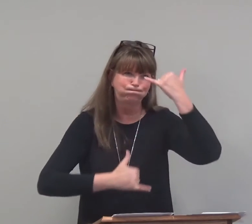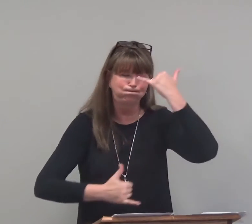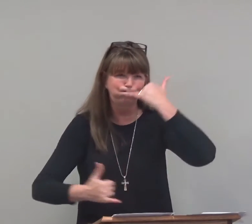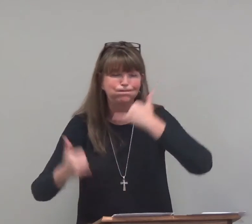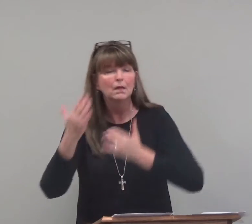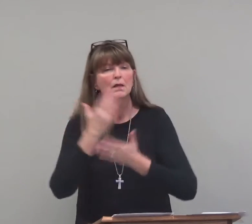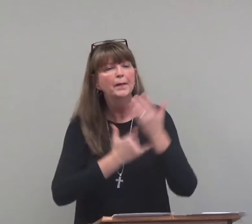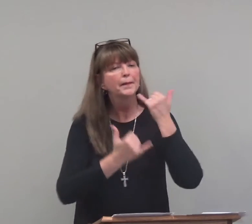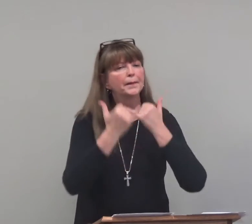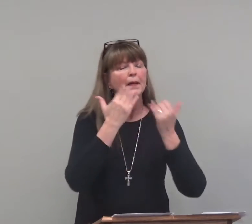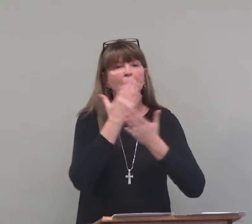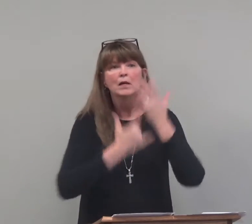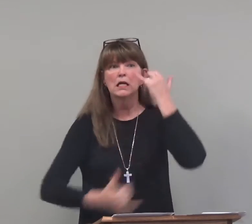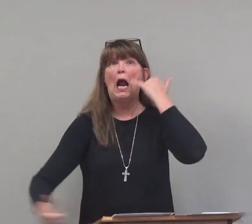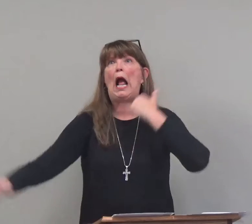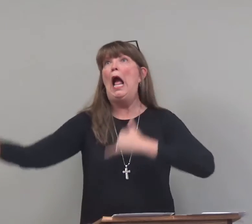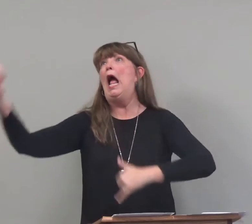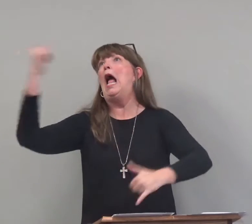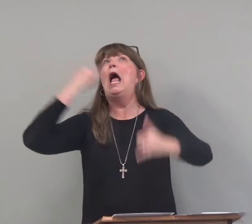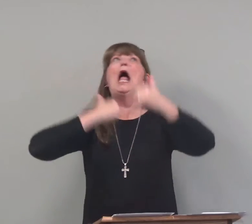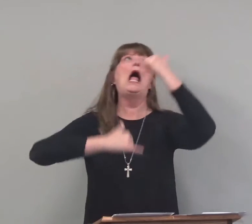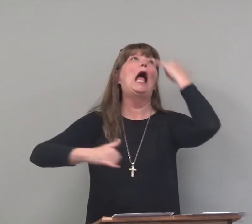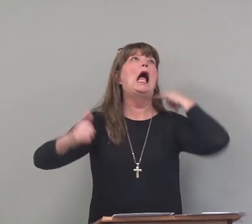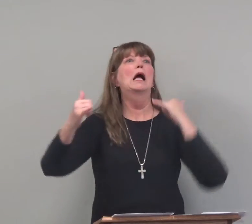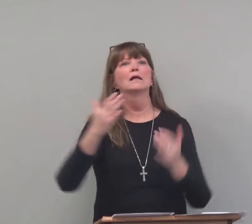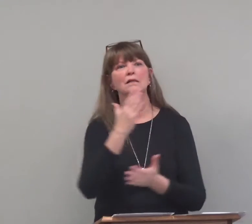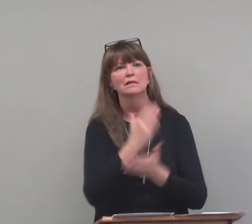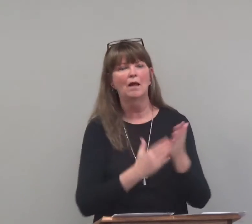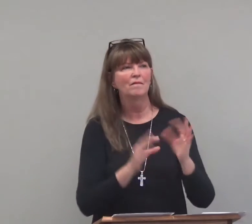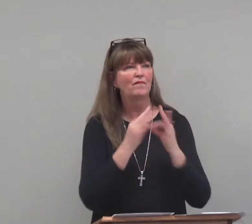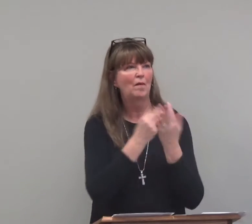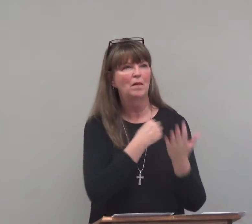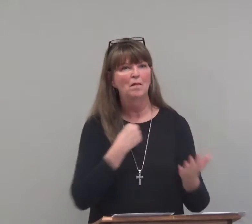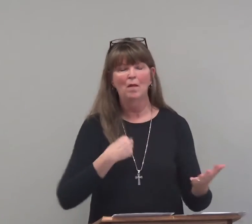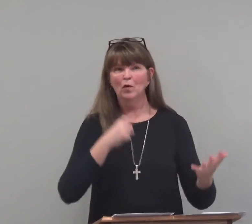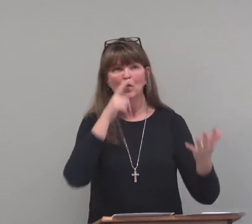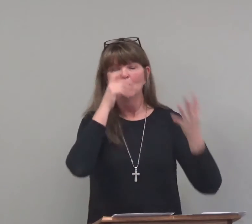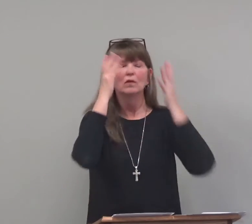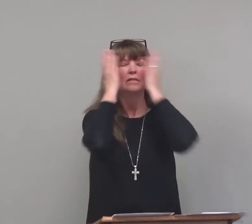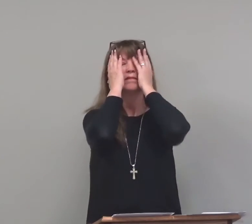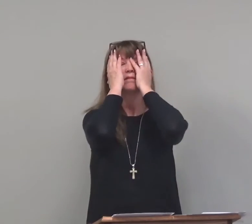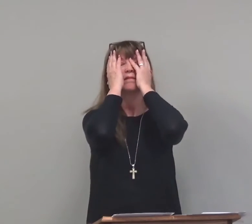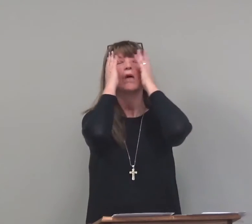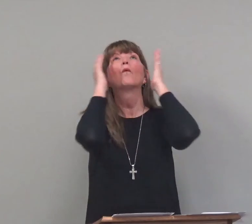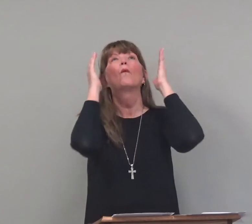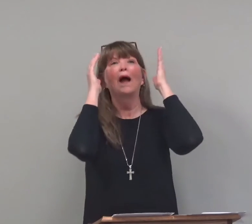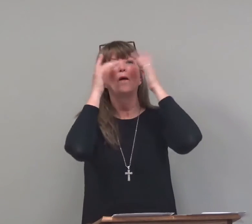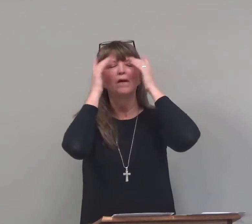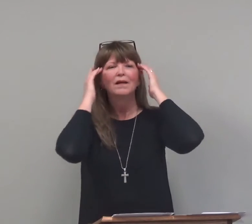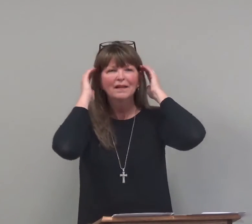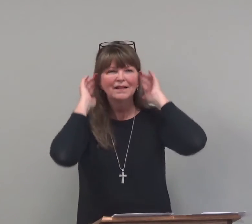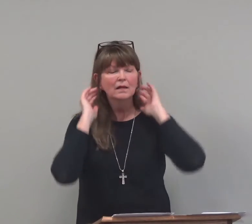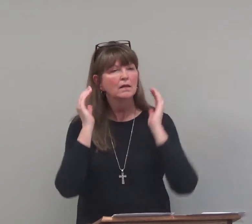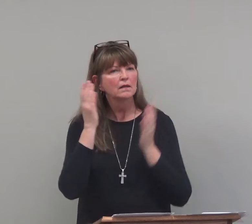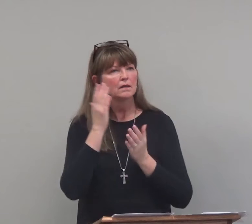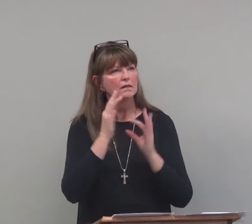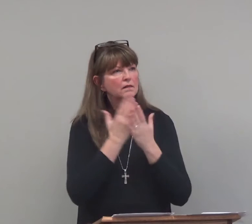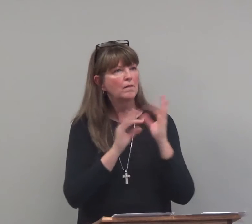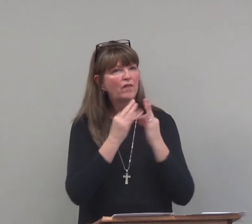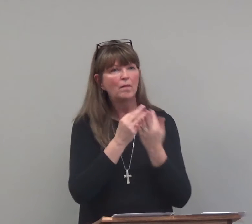just pretty much in error. Some of them making huge mistakes. Some of us that we just think, wow, how can they